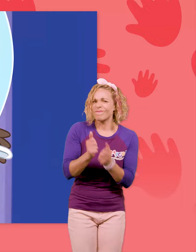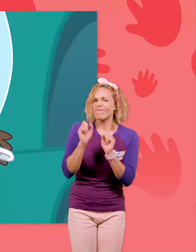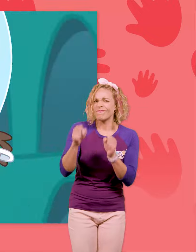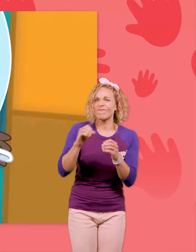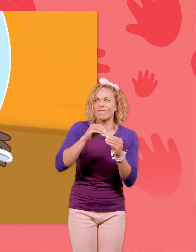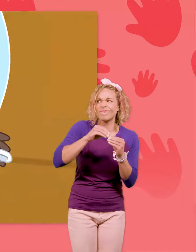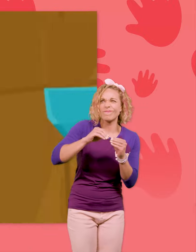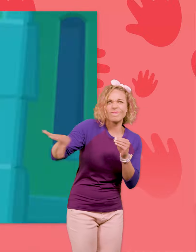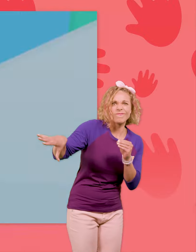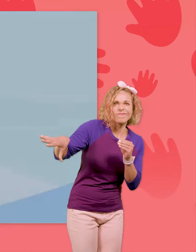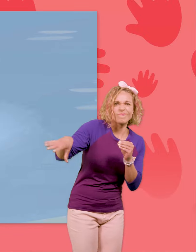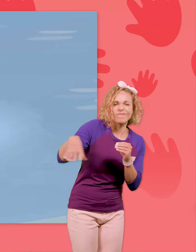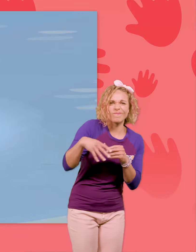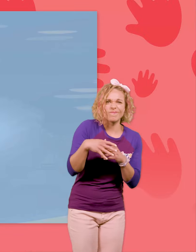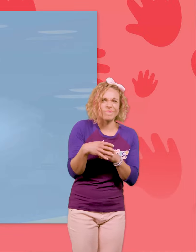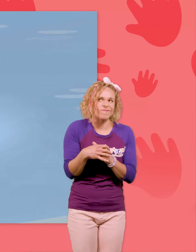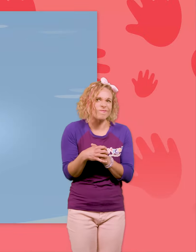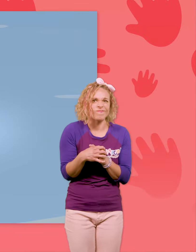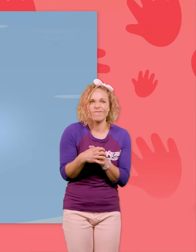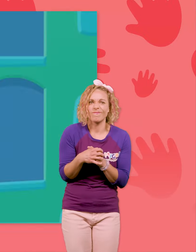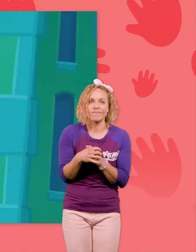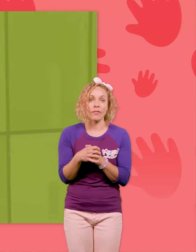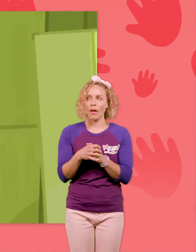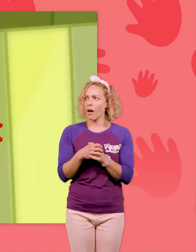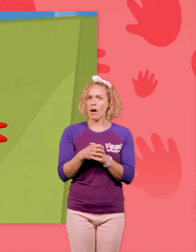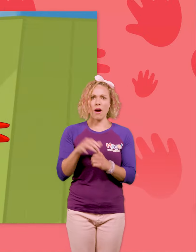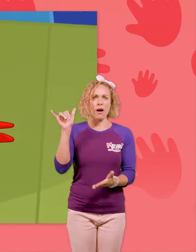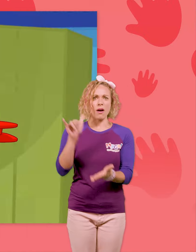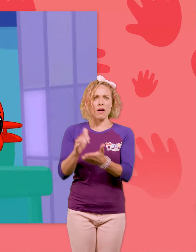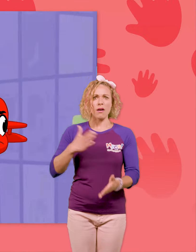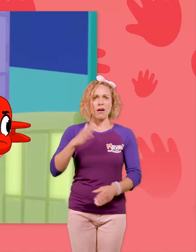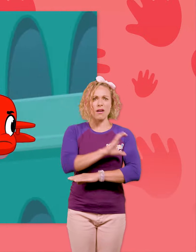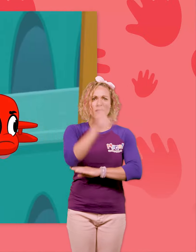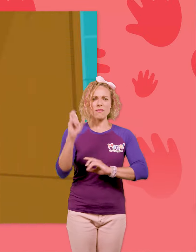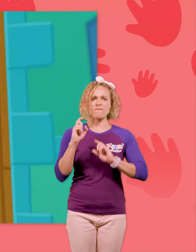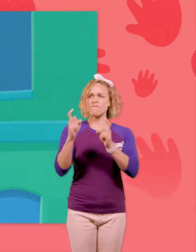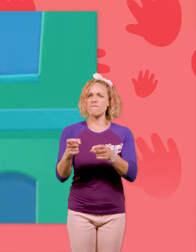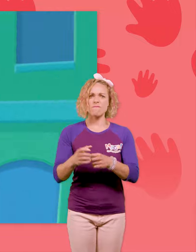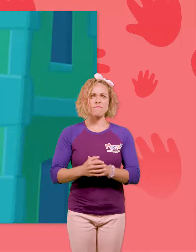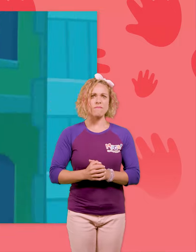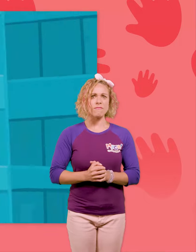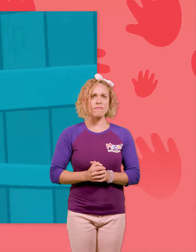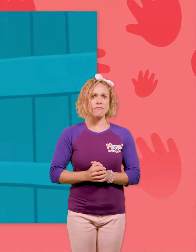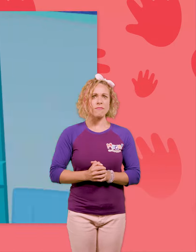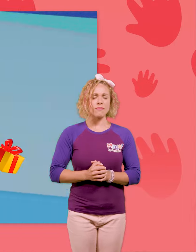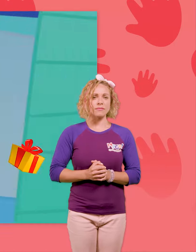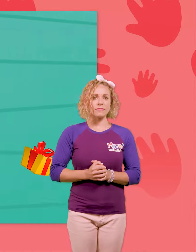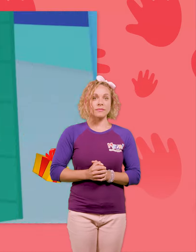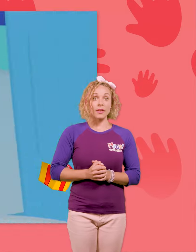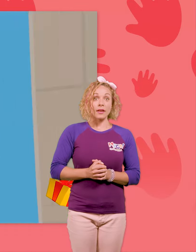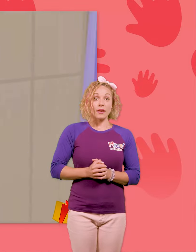How we can get rid of them. That is my Christmas present.